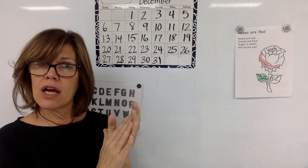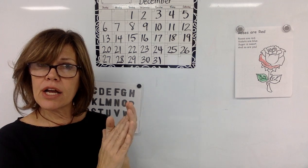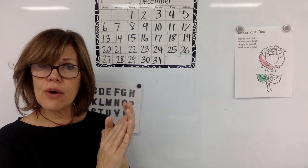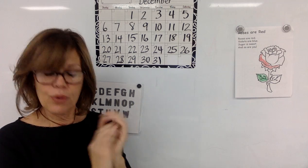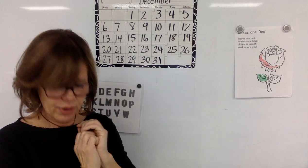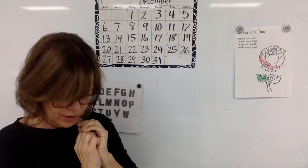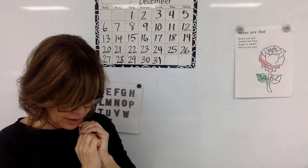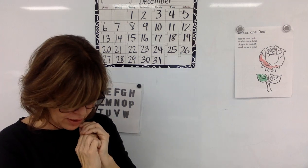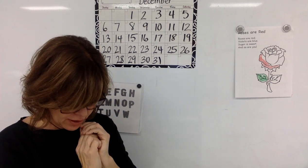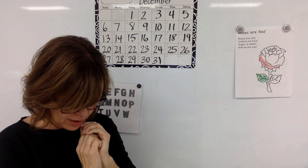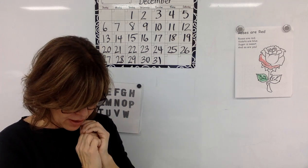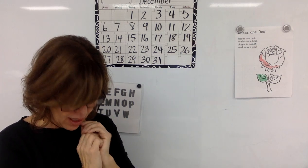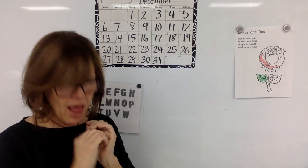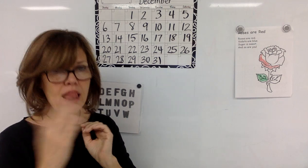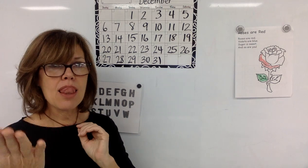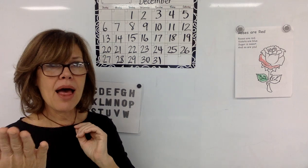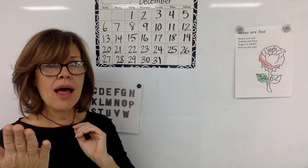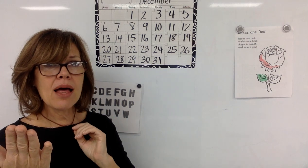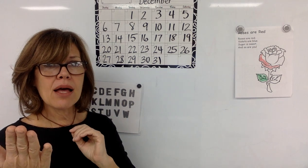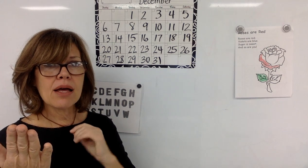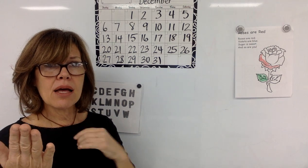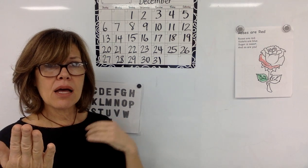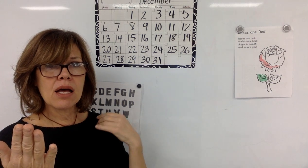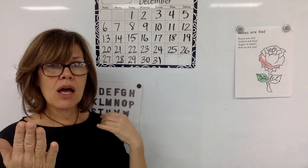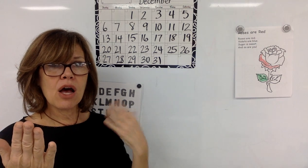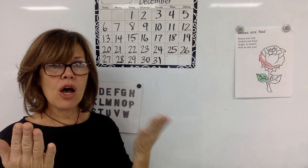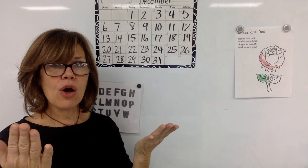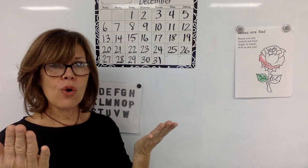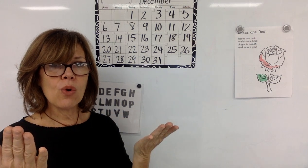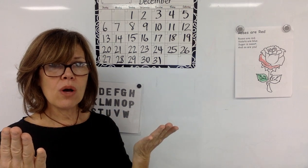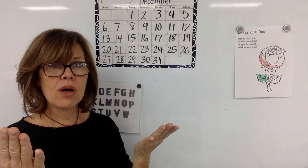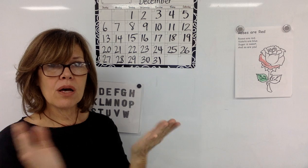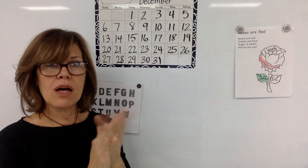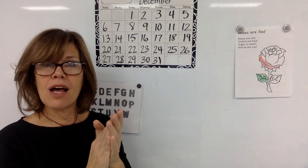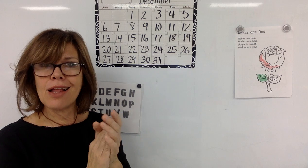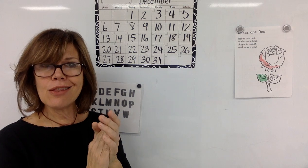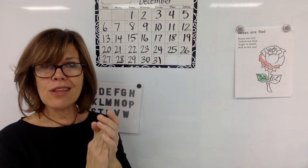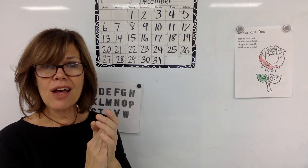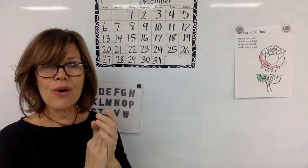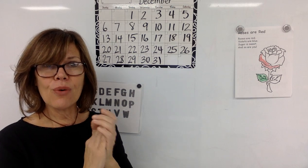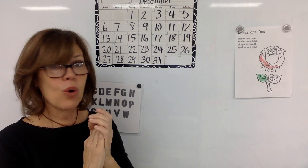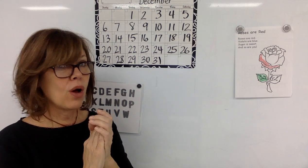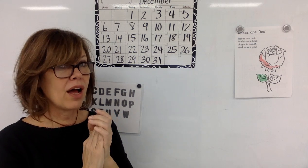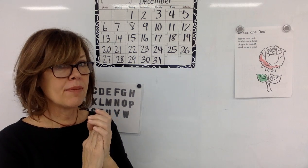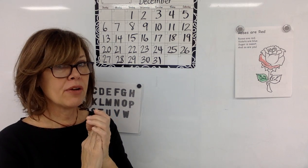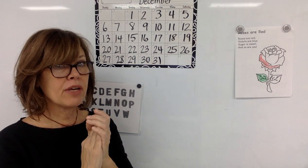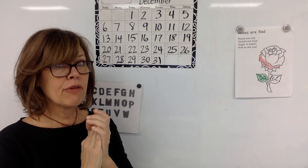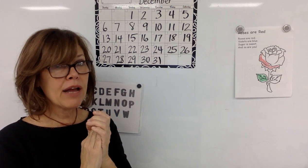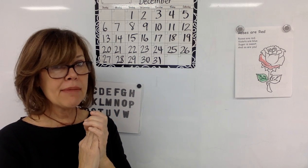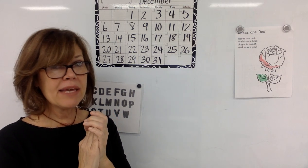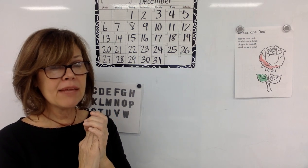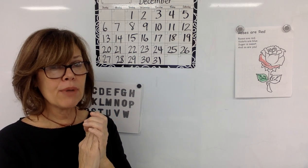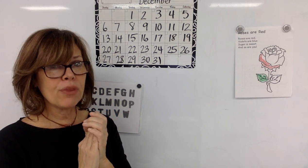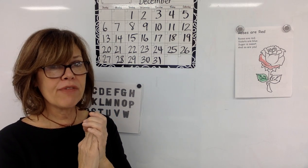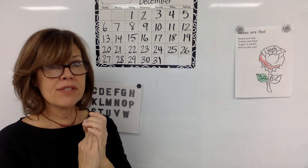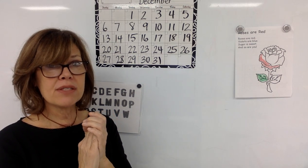go. La, o, low. I'm hearing rhyming. Both have